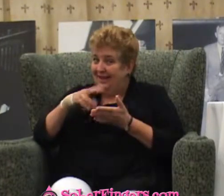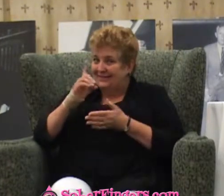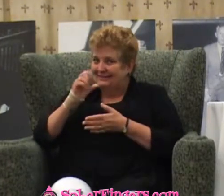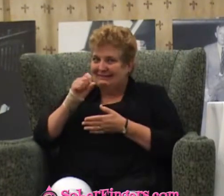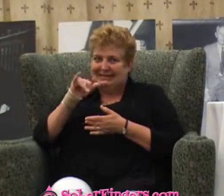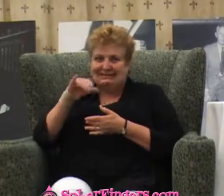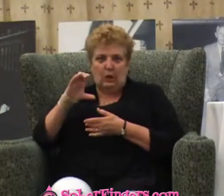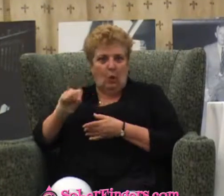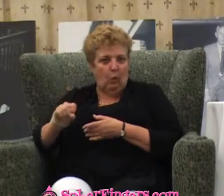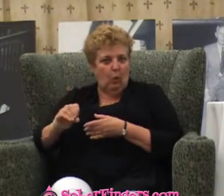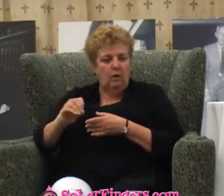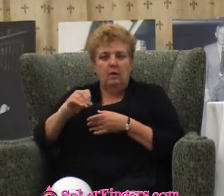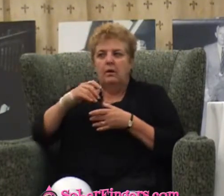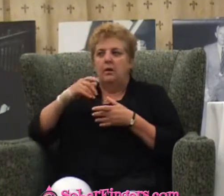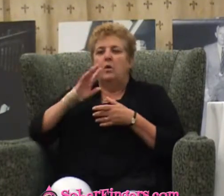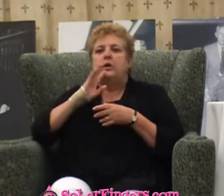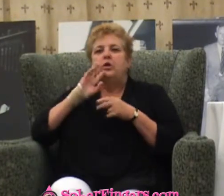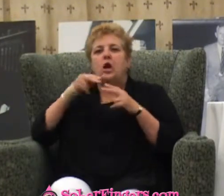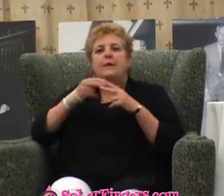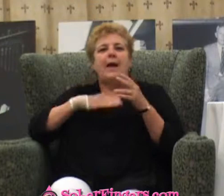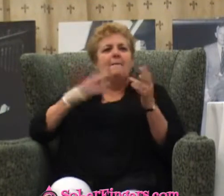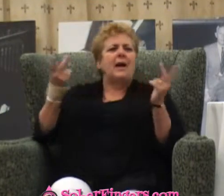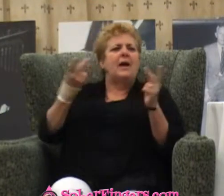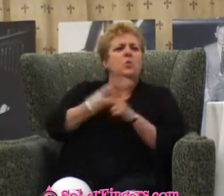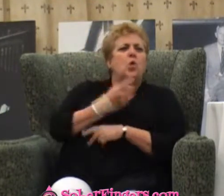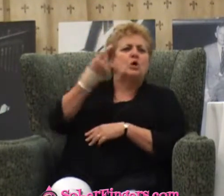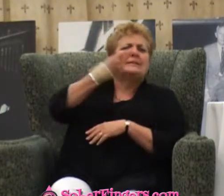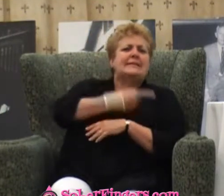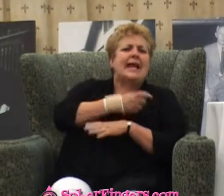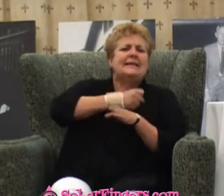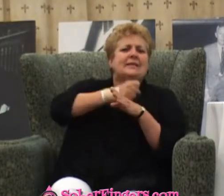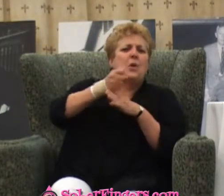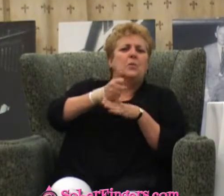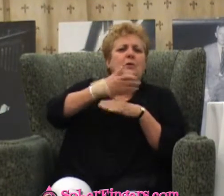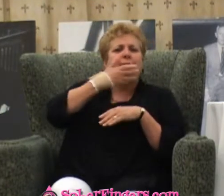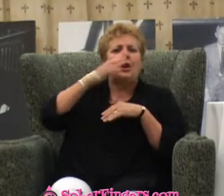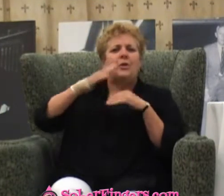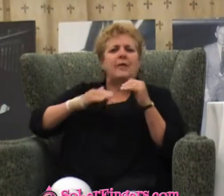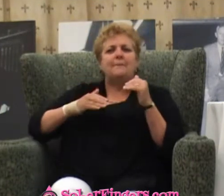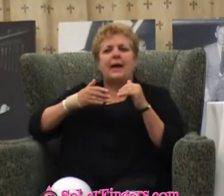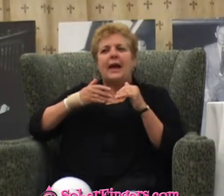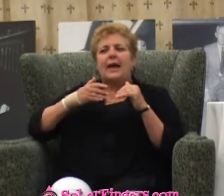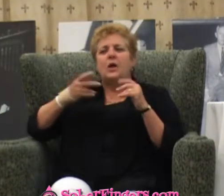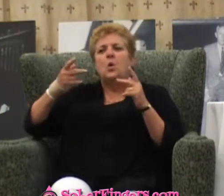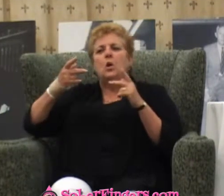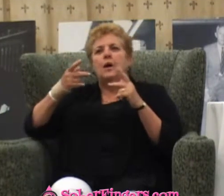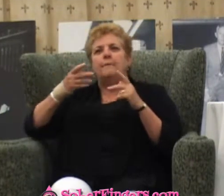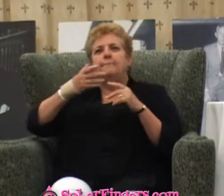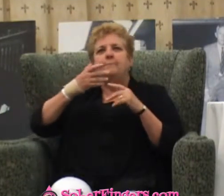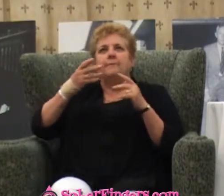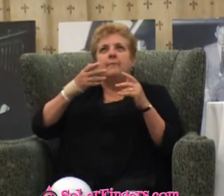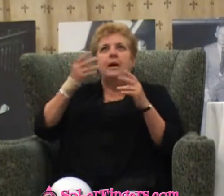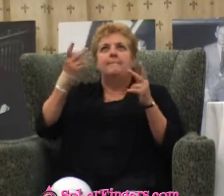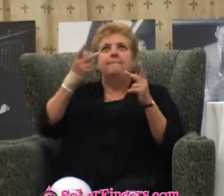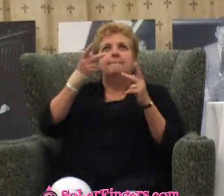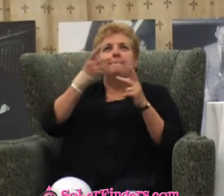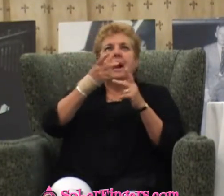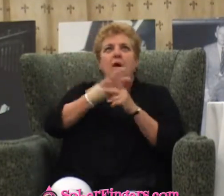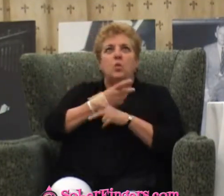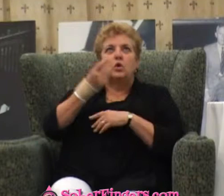You know, we talk about my worst day sober is better than my best day drinking. My worst day sober is better than my last day drinking.